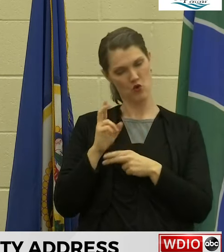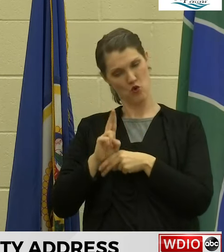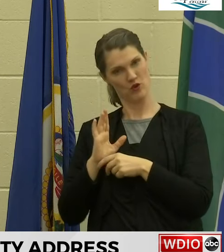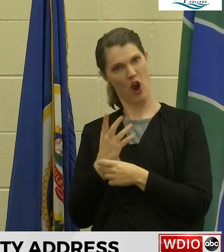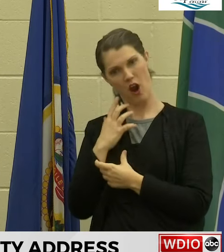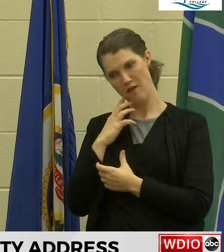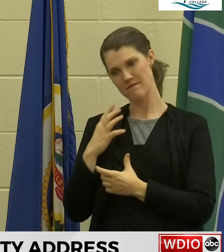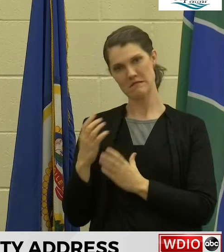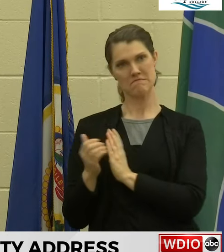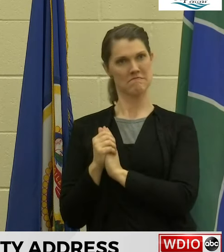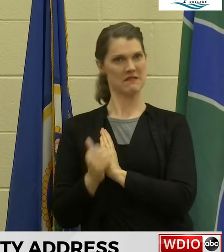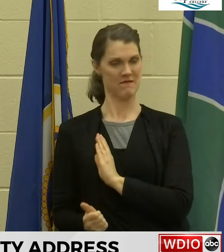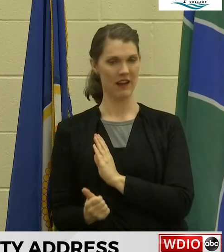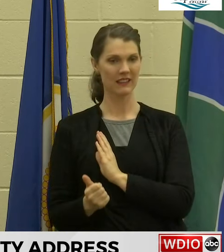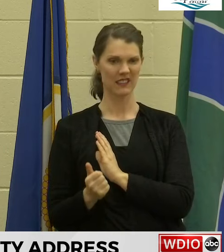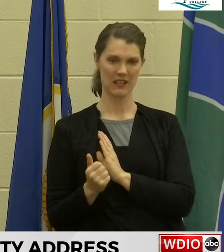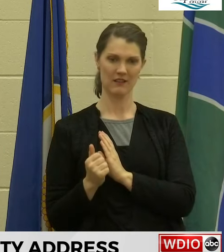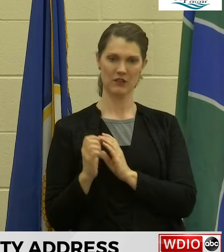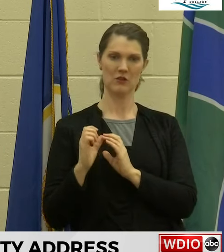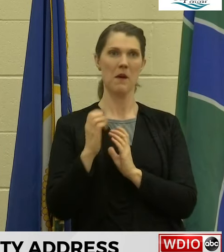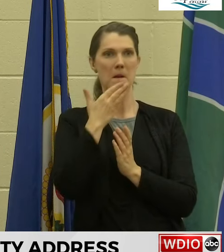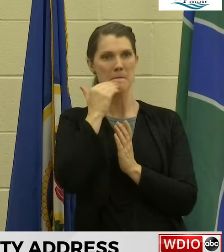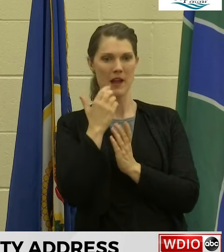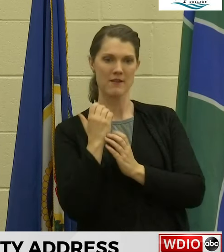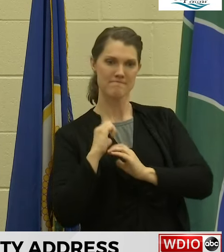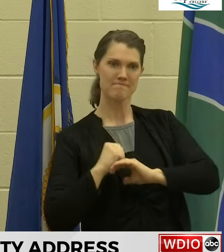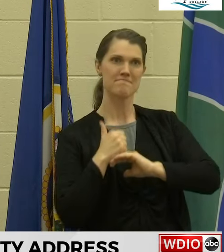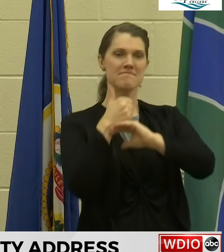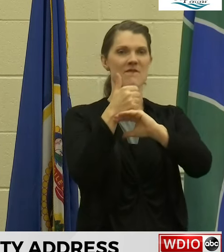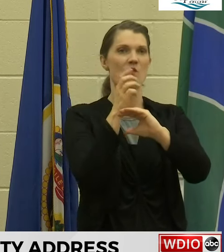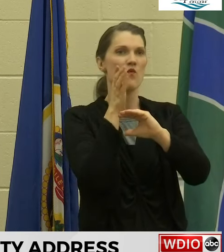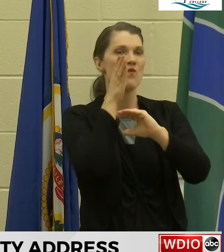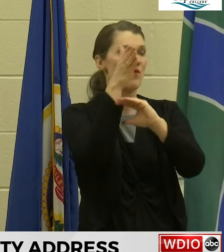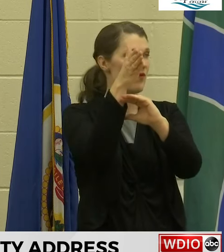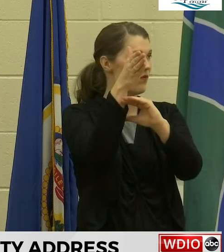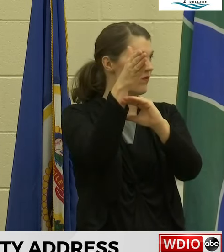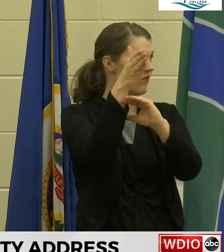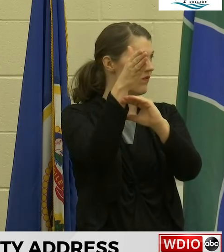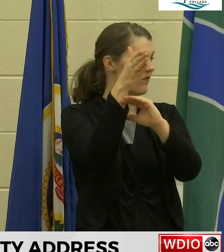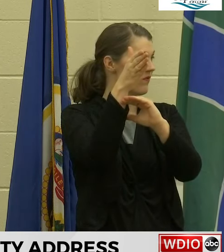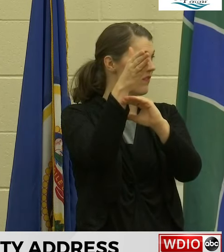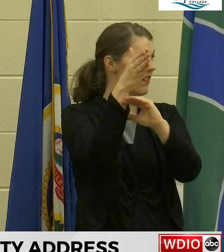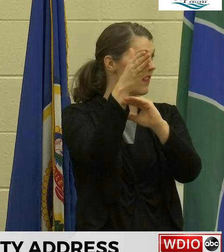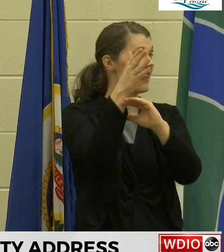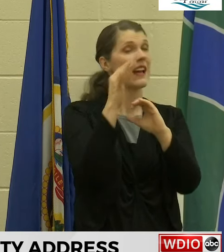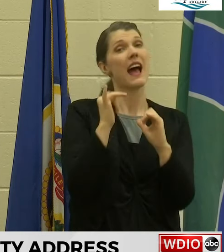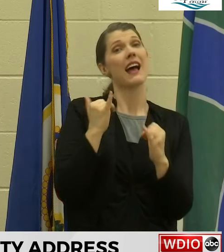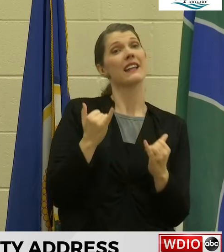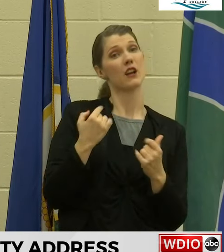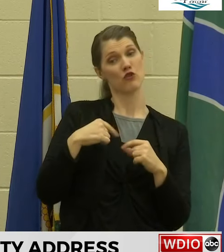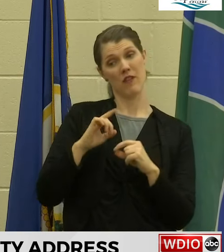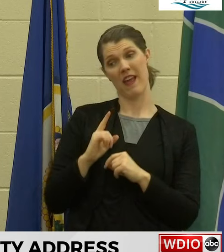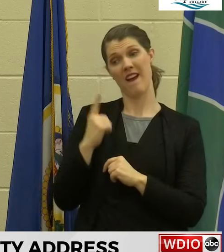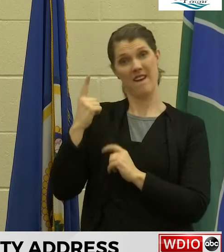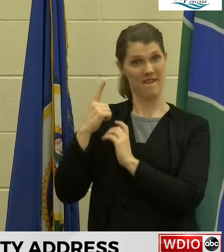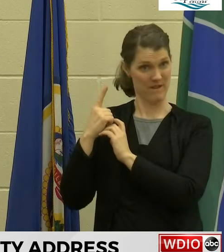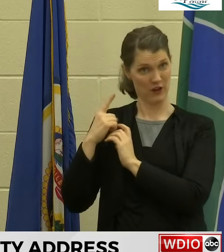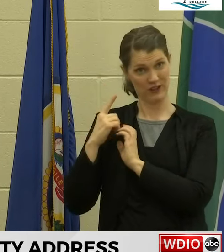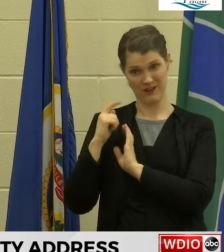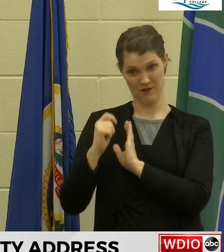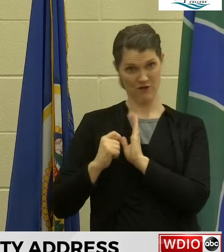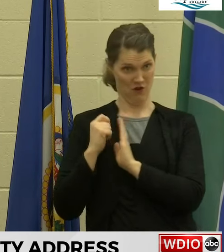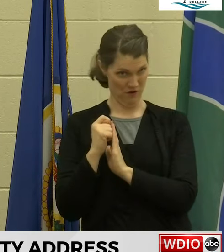community. So where are we headed? During my first term, we focused on taking